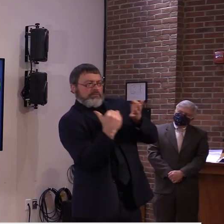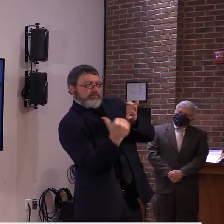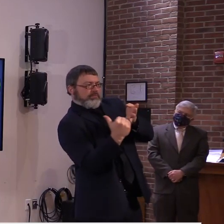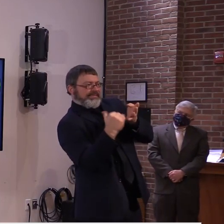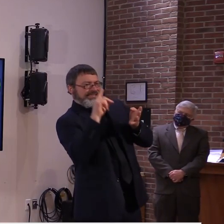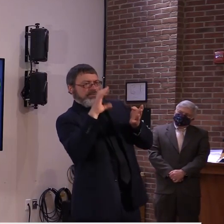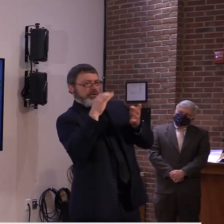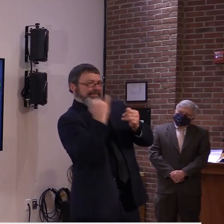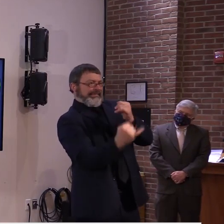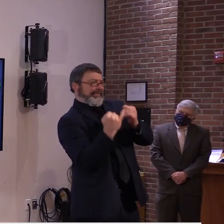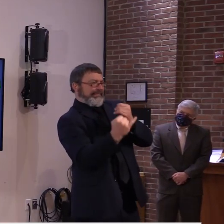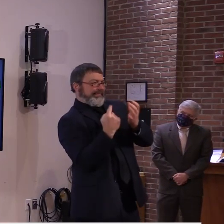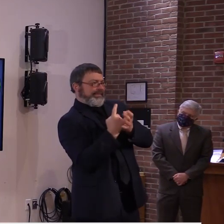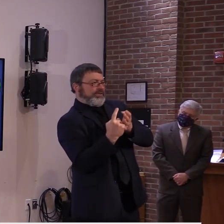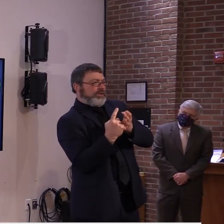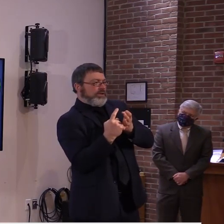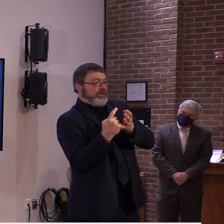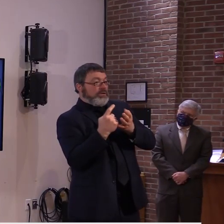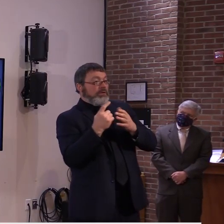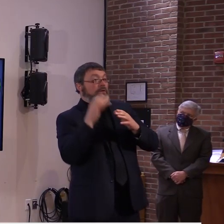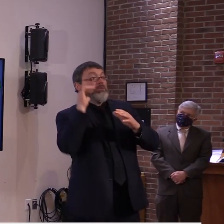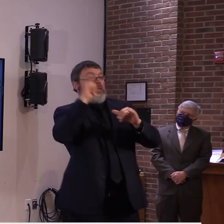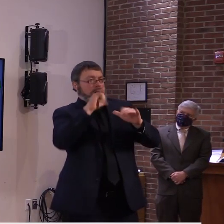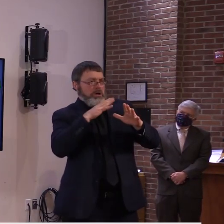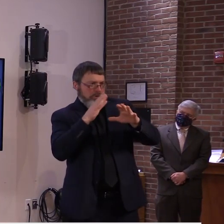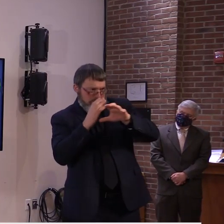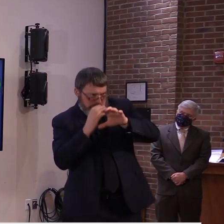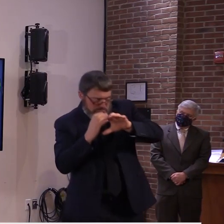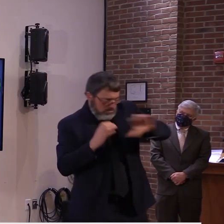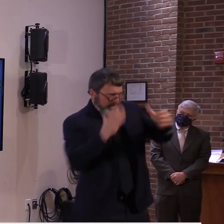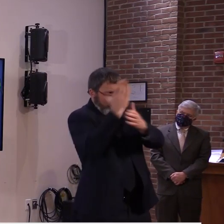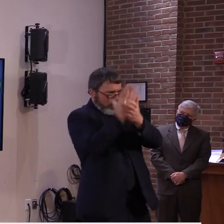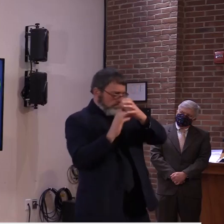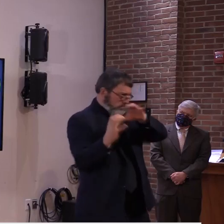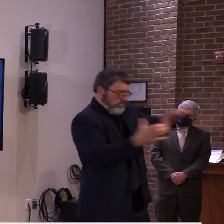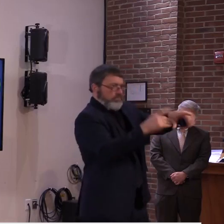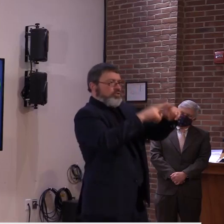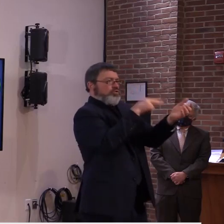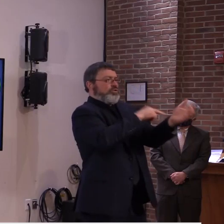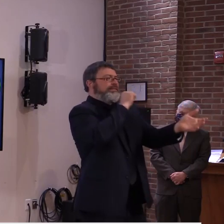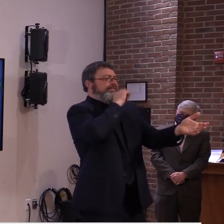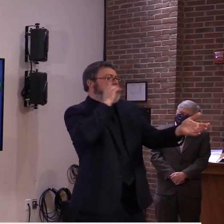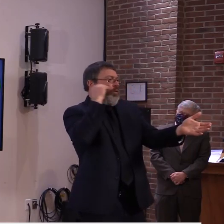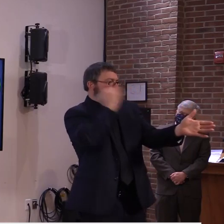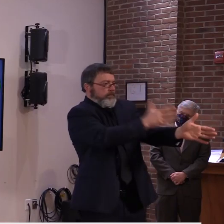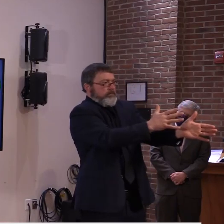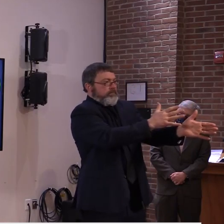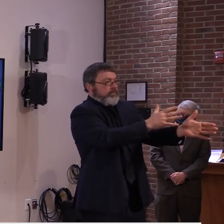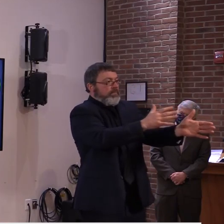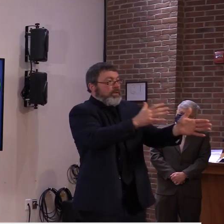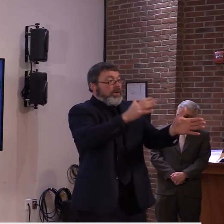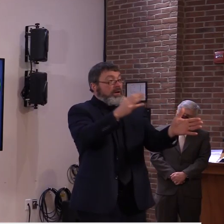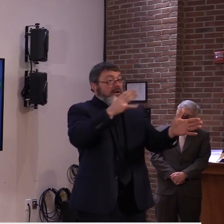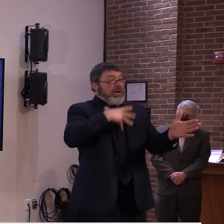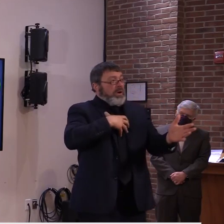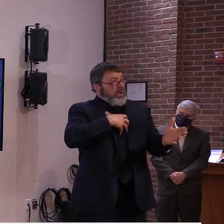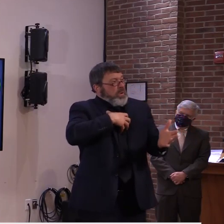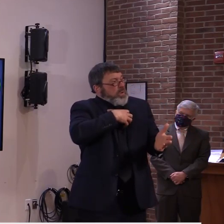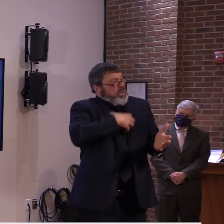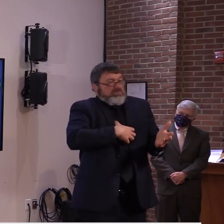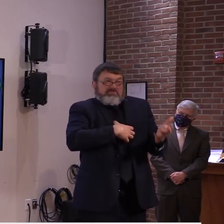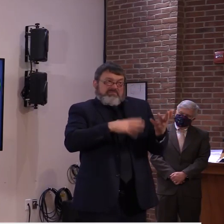of 20,000 doses coming into the state, a portion of which has already been